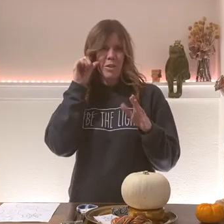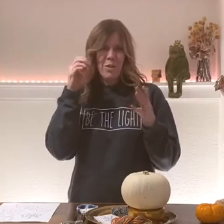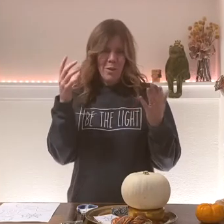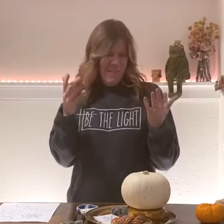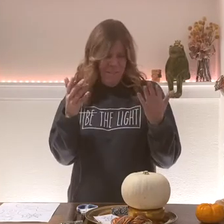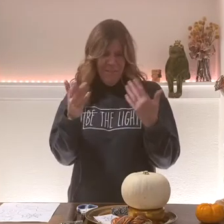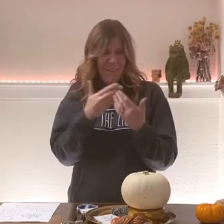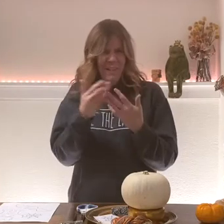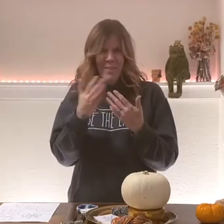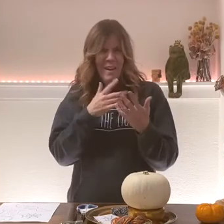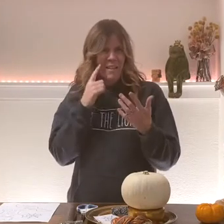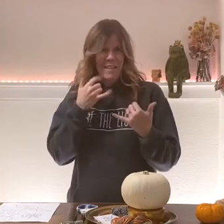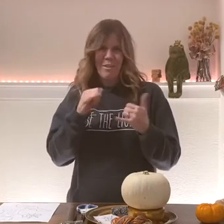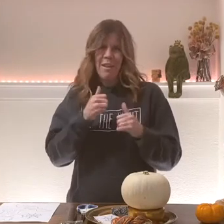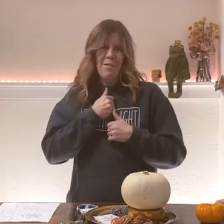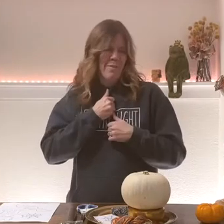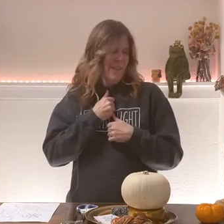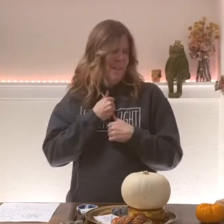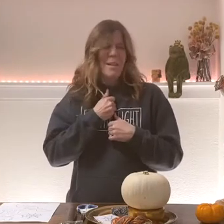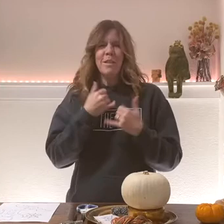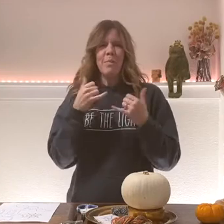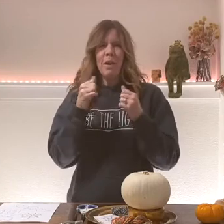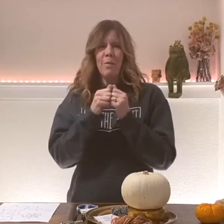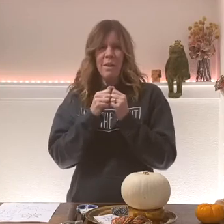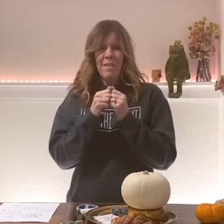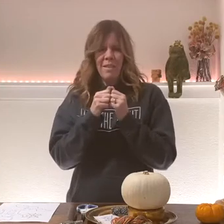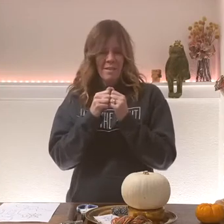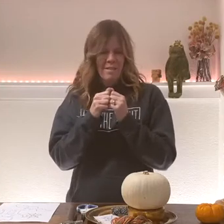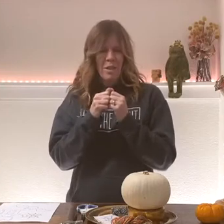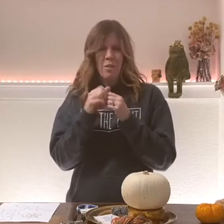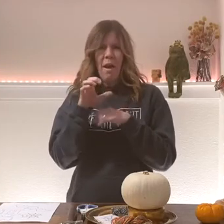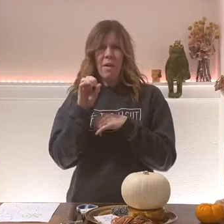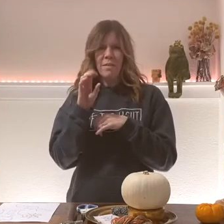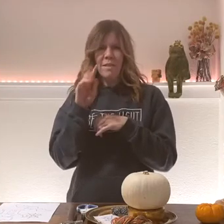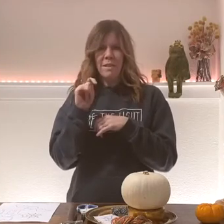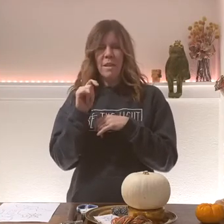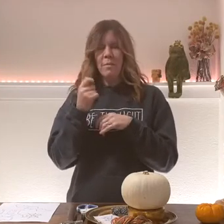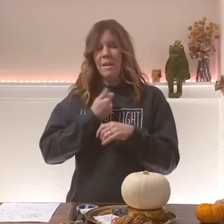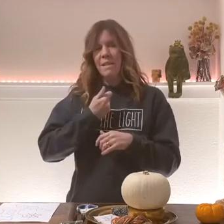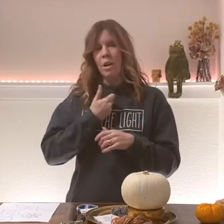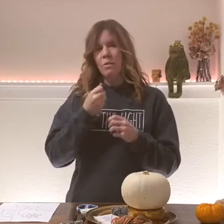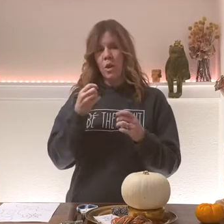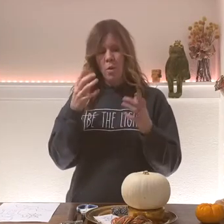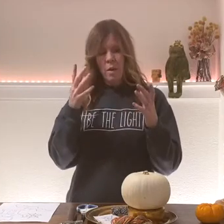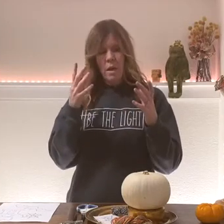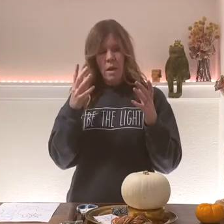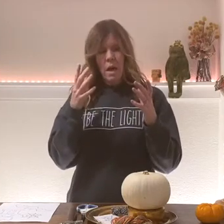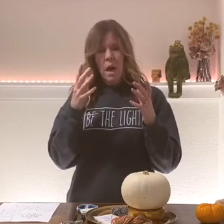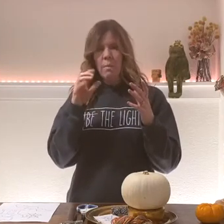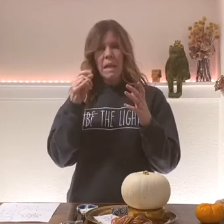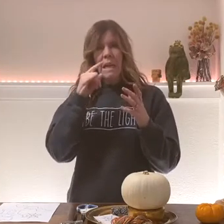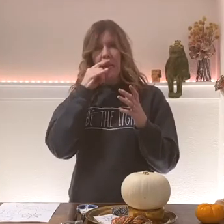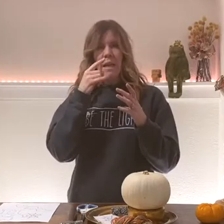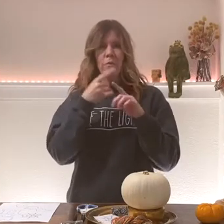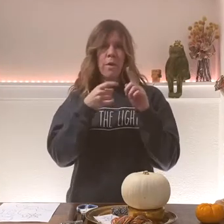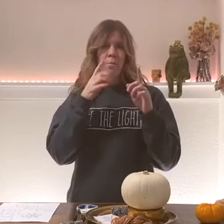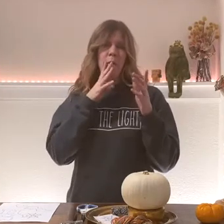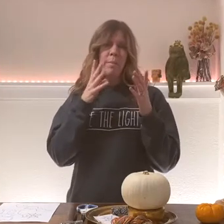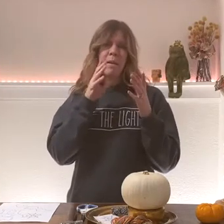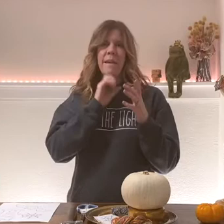adult, whatever. I still love to play with crafts myself. So any kid from probably the age